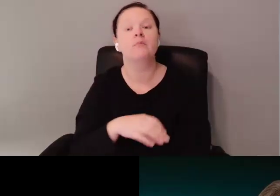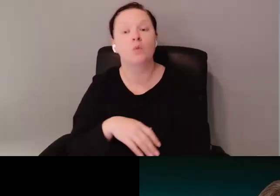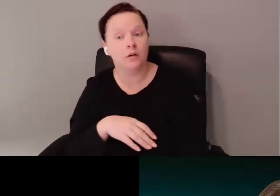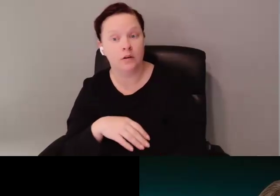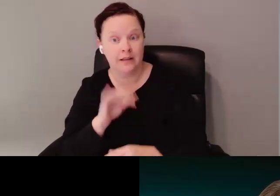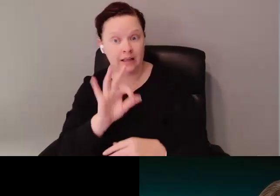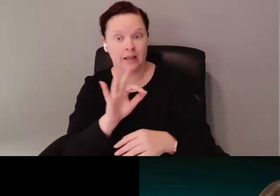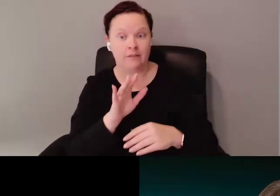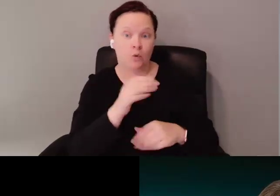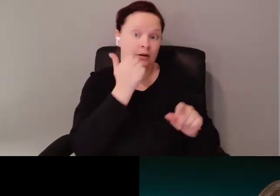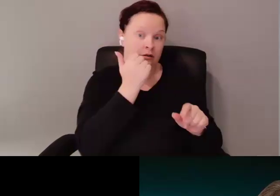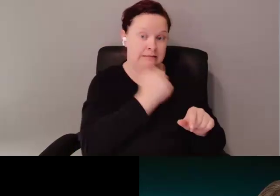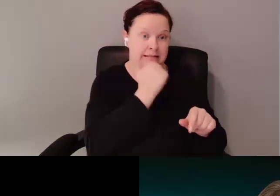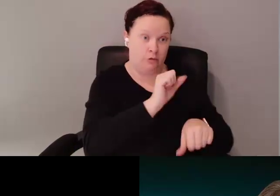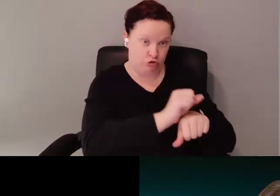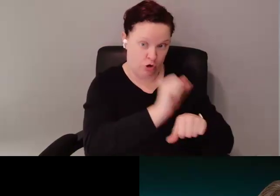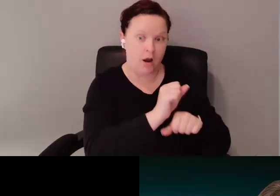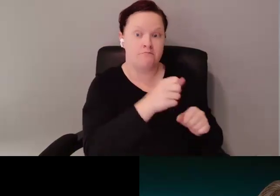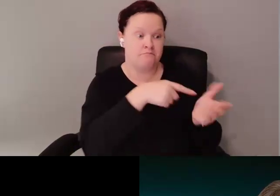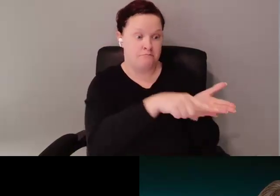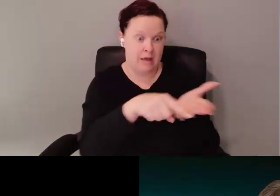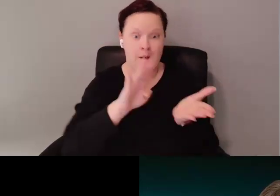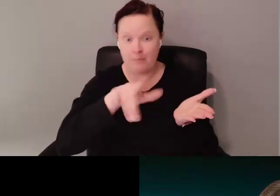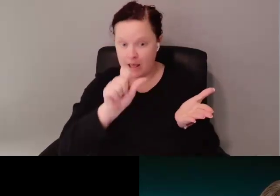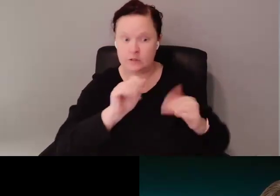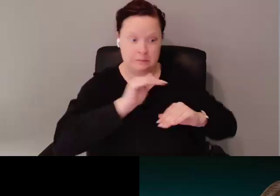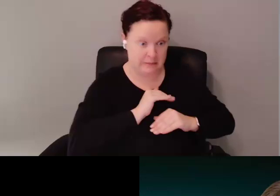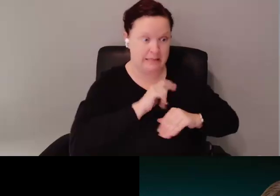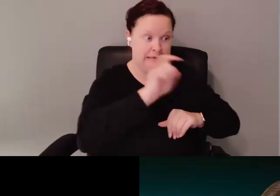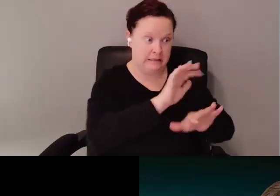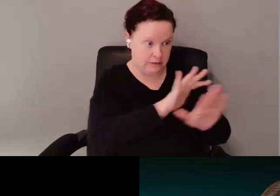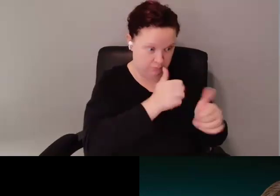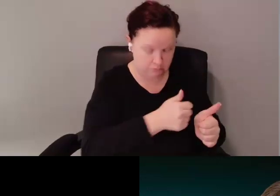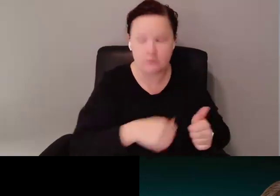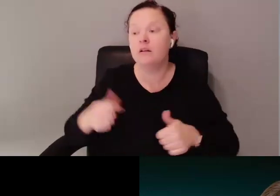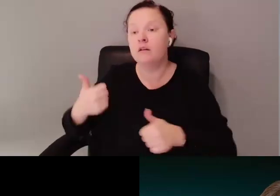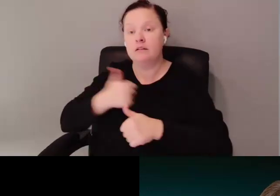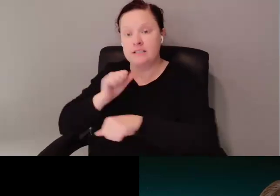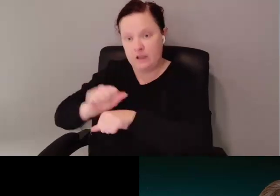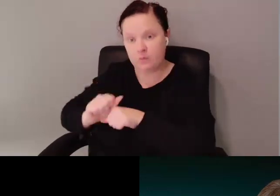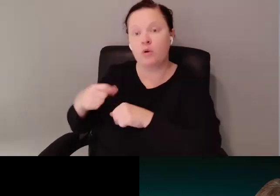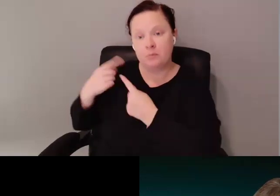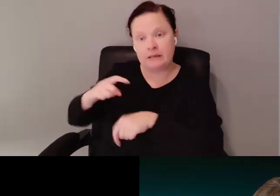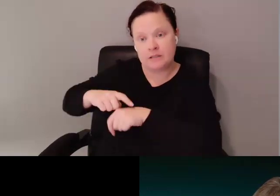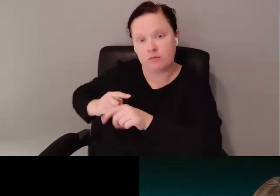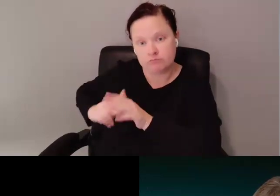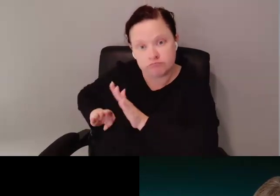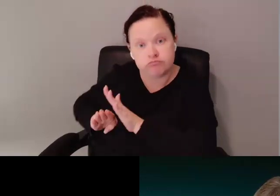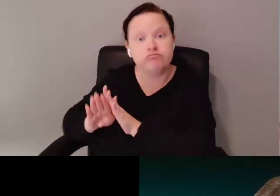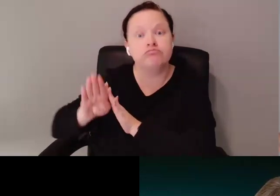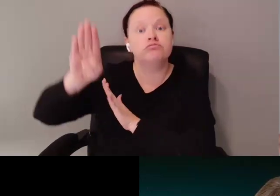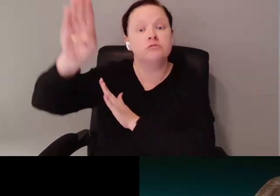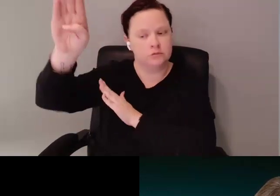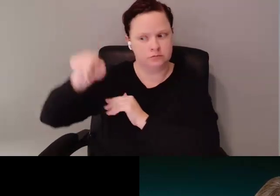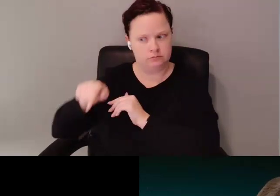your needs with your day job and your self-employment gig that you've been slowly growing over time meets